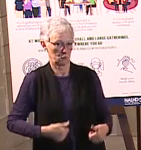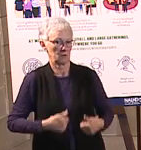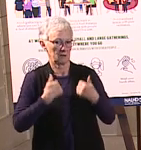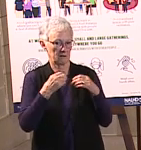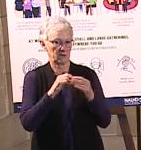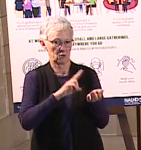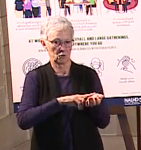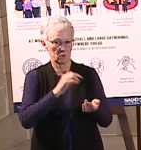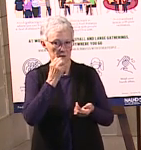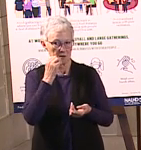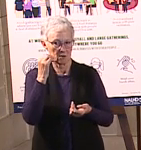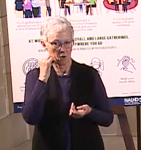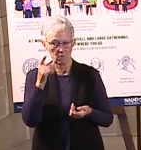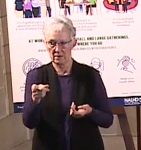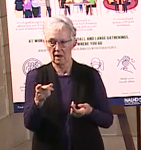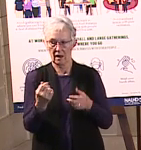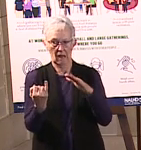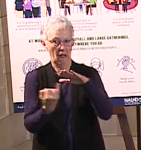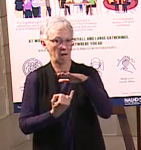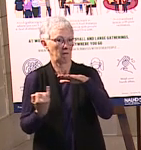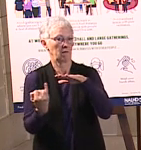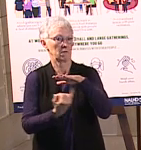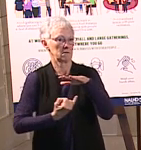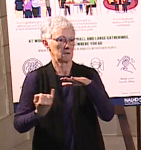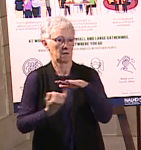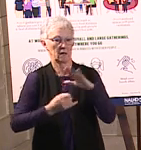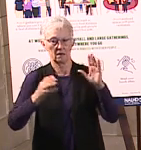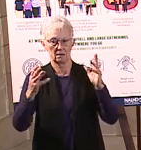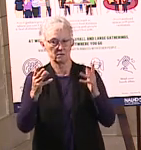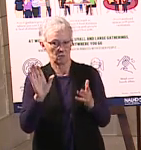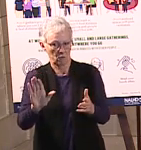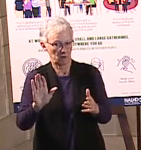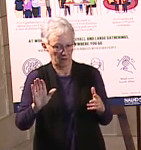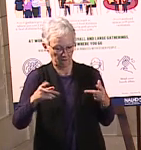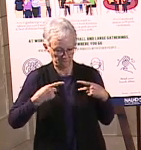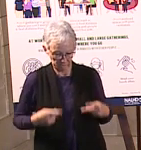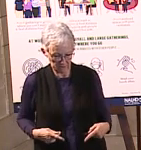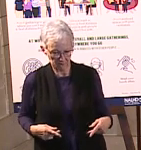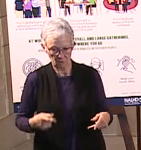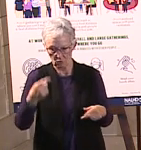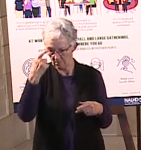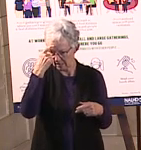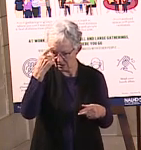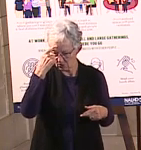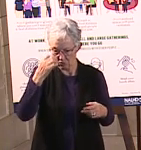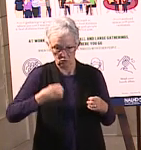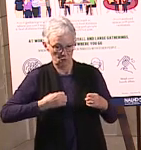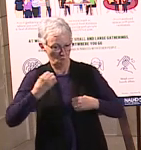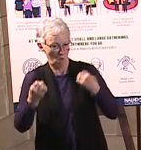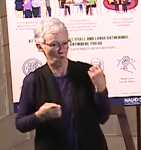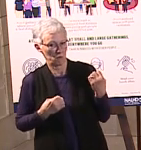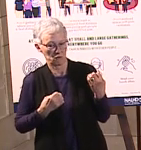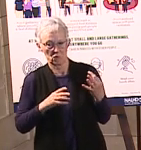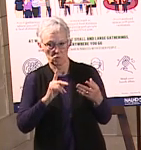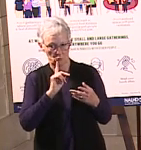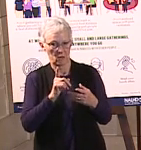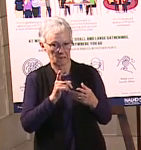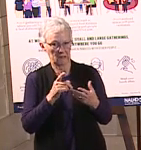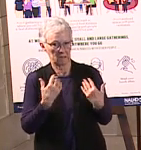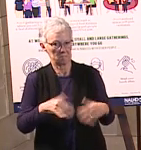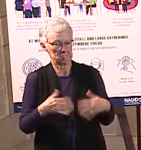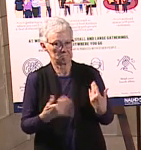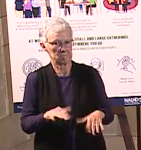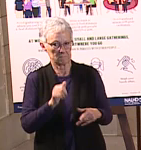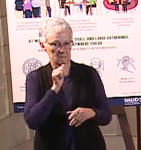physically, mentally, and emotionally. And this program allows for an essential caregiver provider to help maintain resident